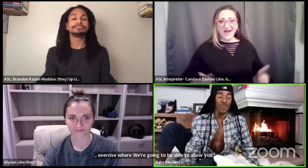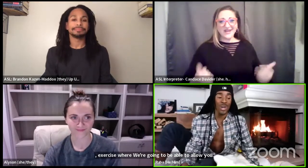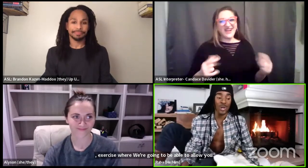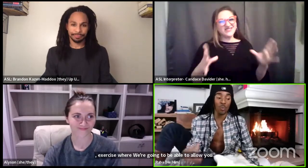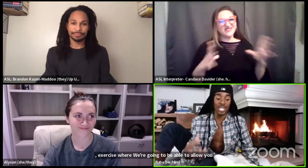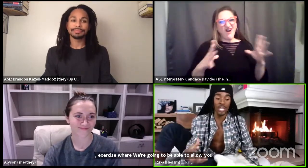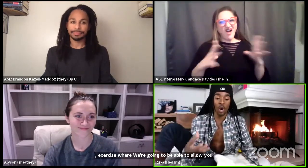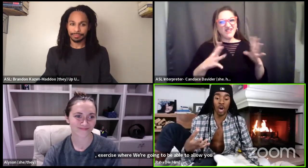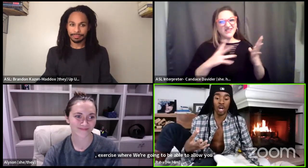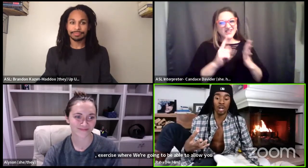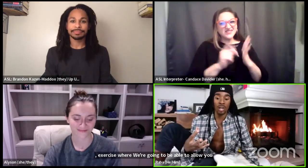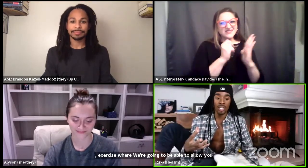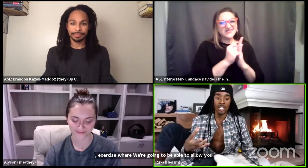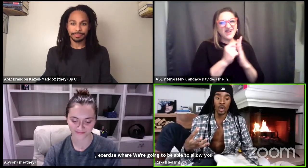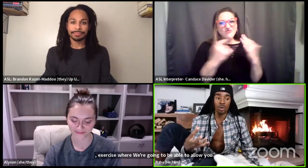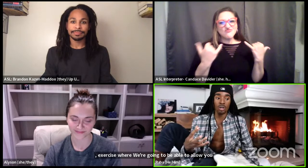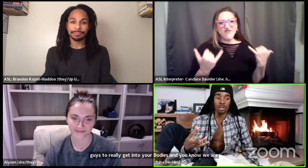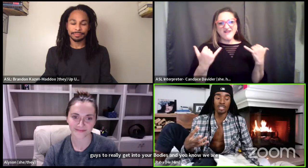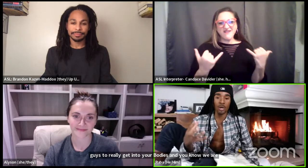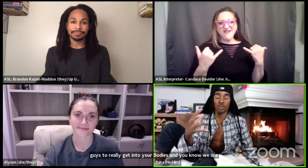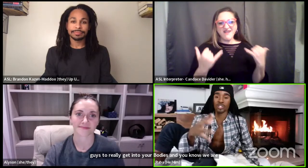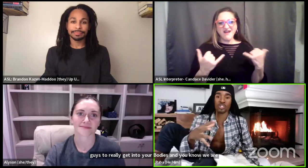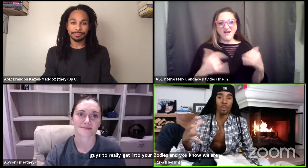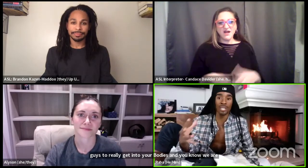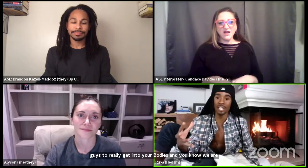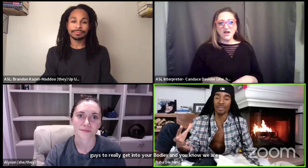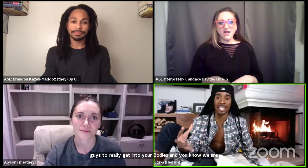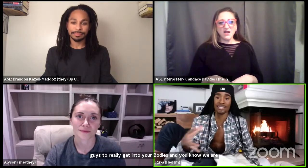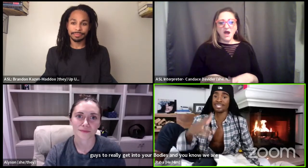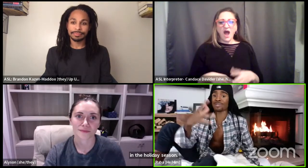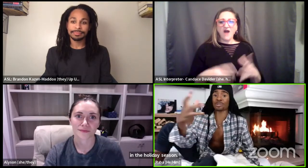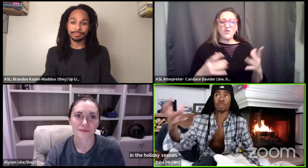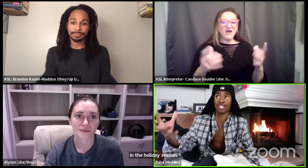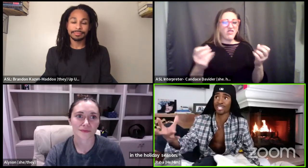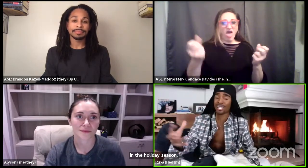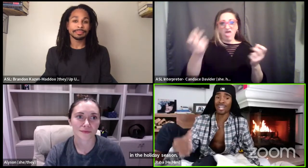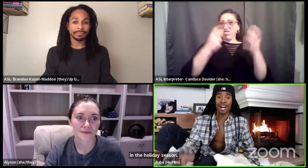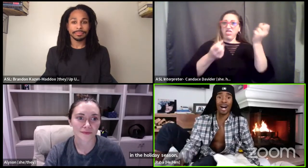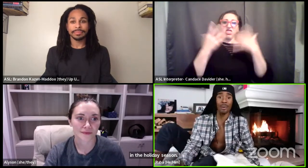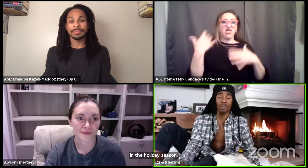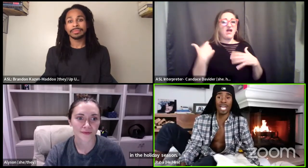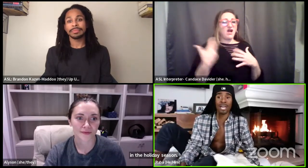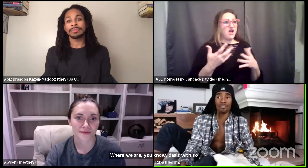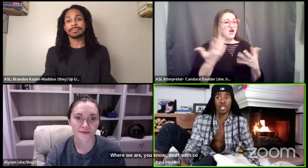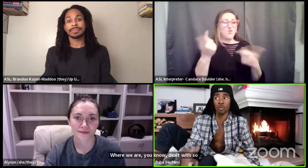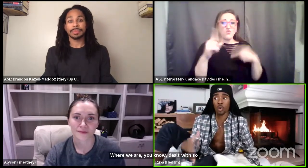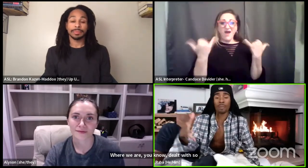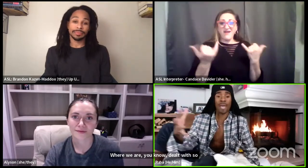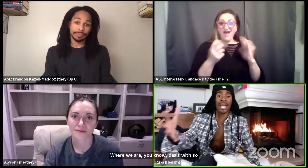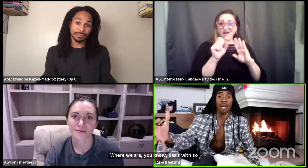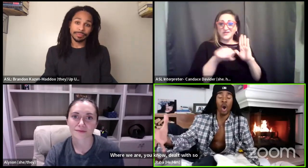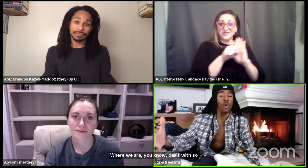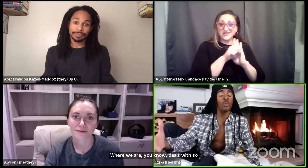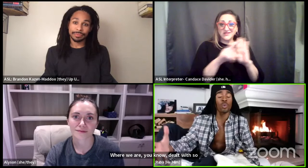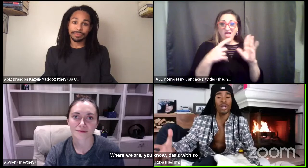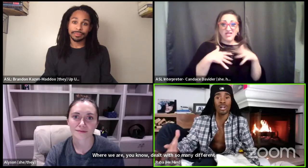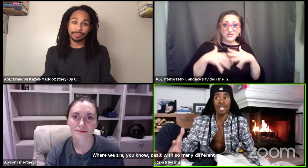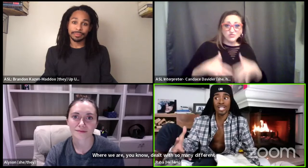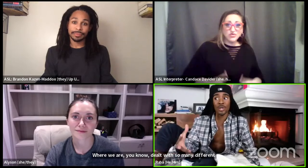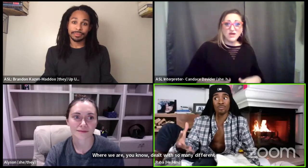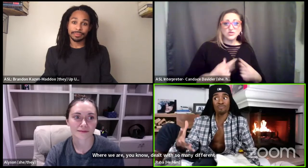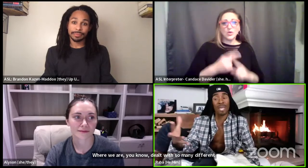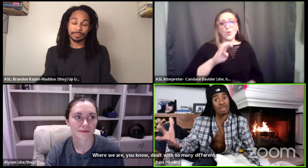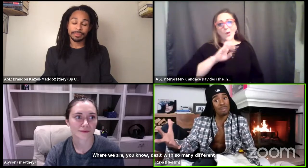season where we are, you know, dealt with so many different things, seasonal depression. We have, you know, going back home